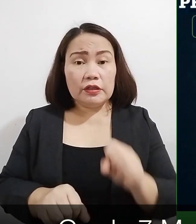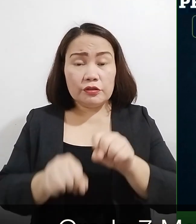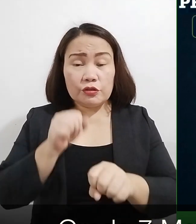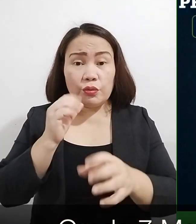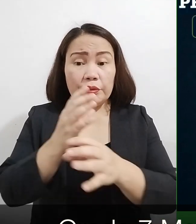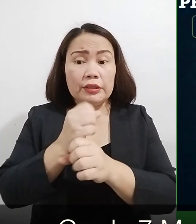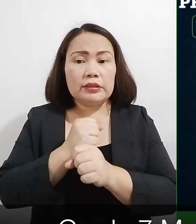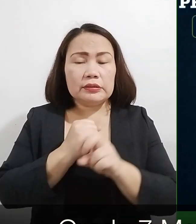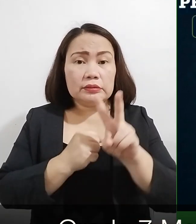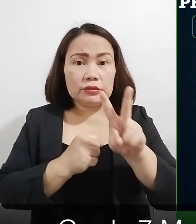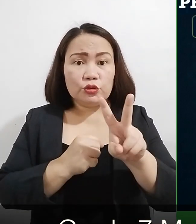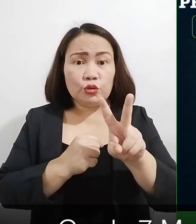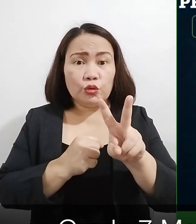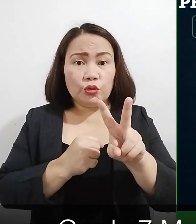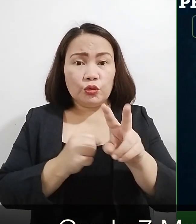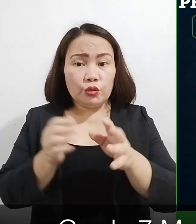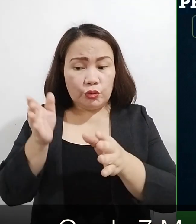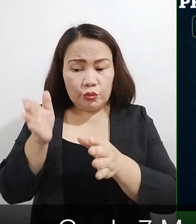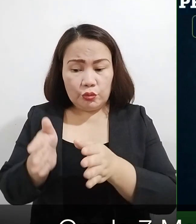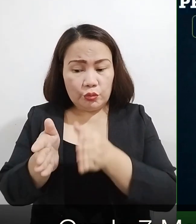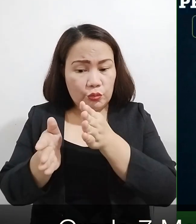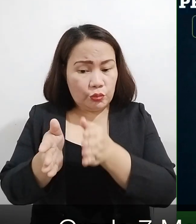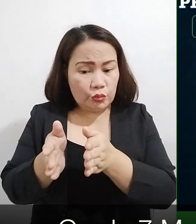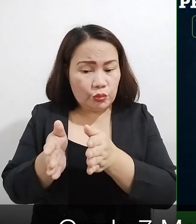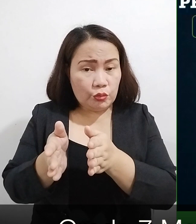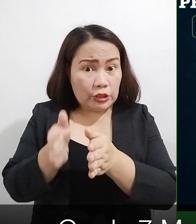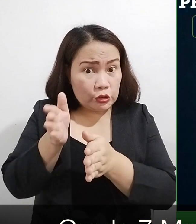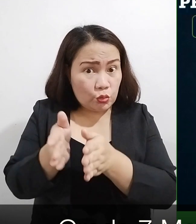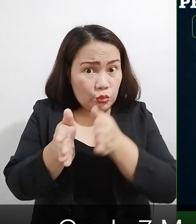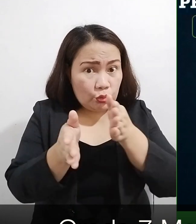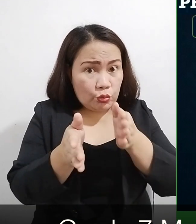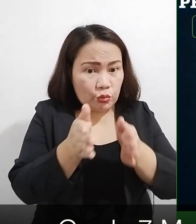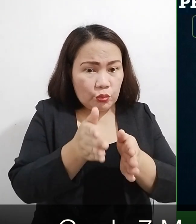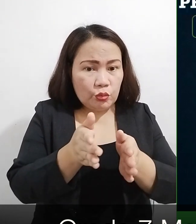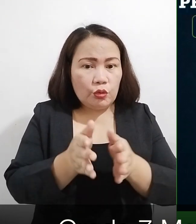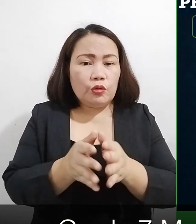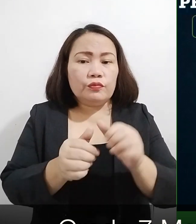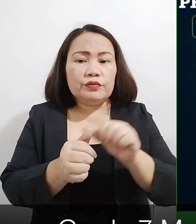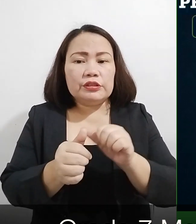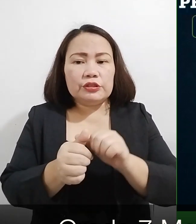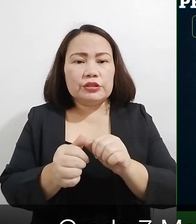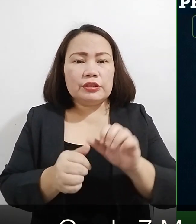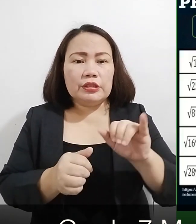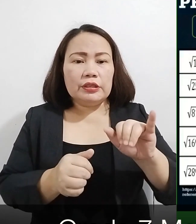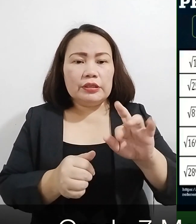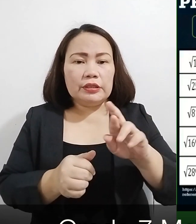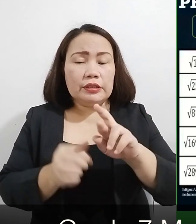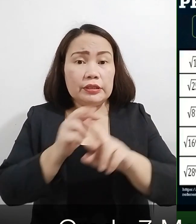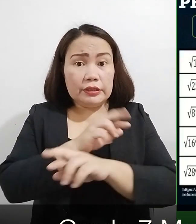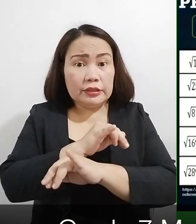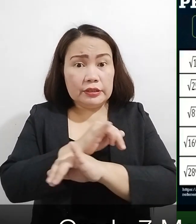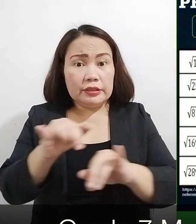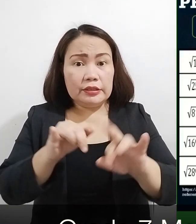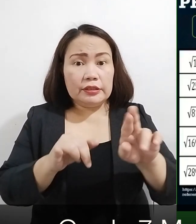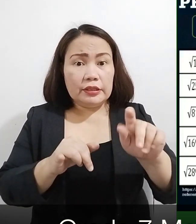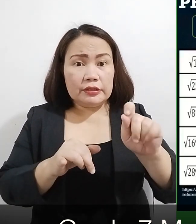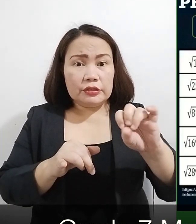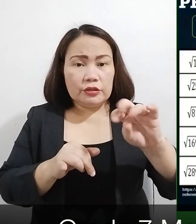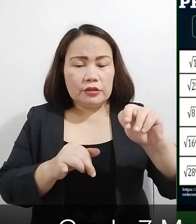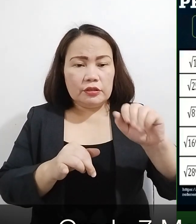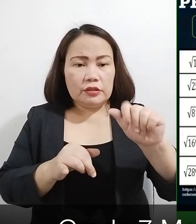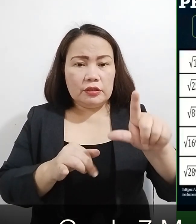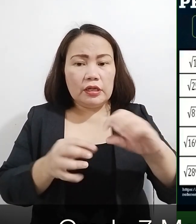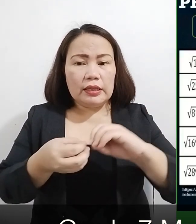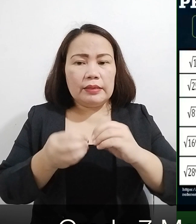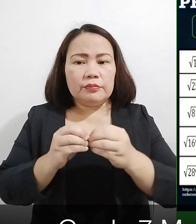So, kukunin natin yung dalawang consecutive integers of each irrational number. So, dapat